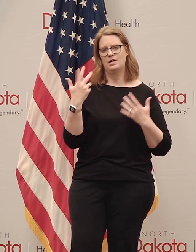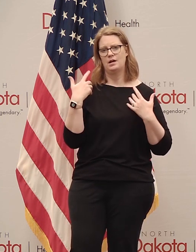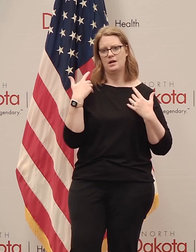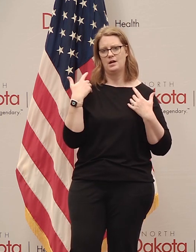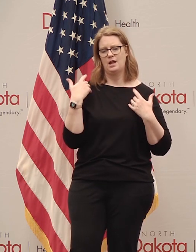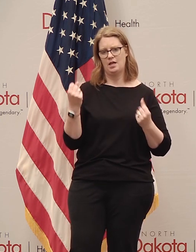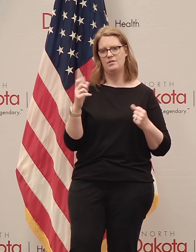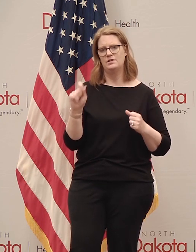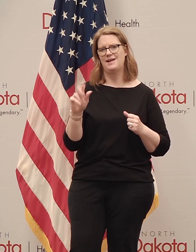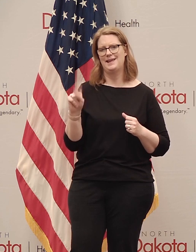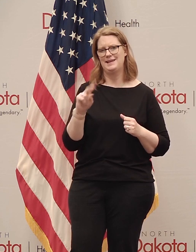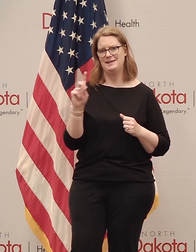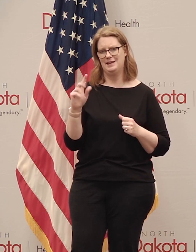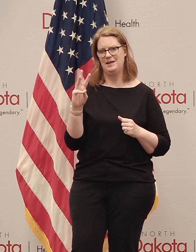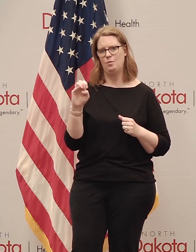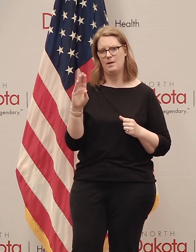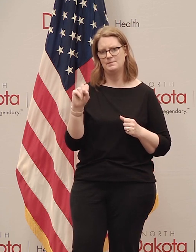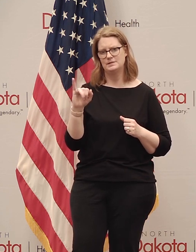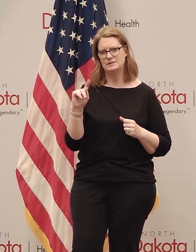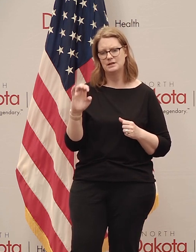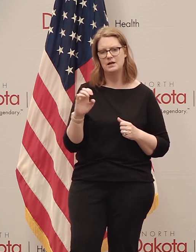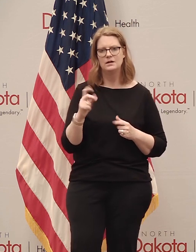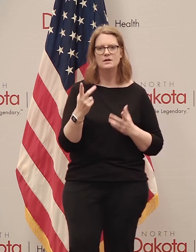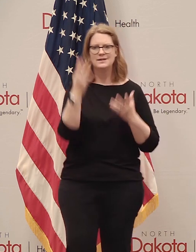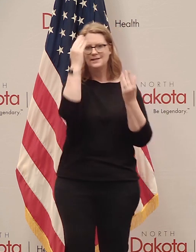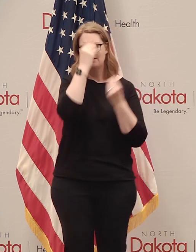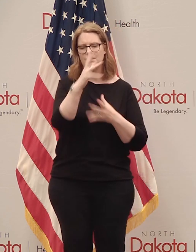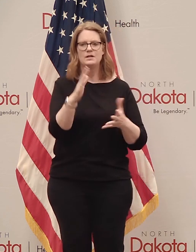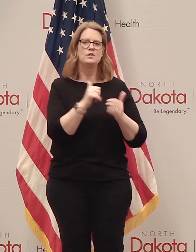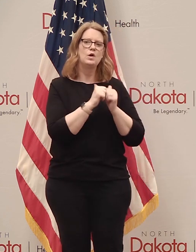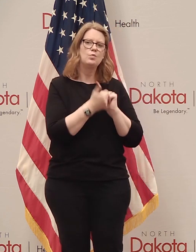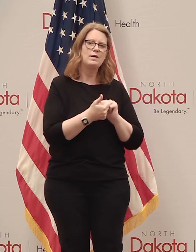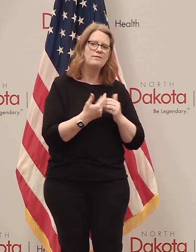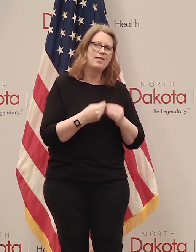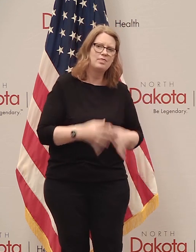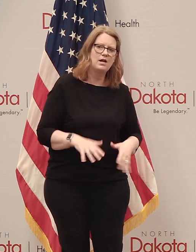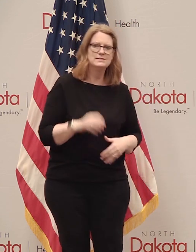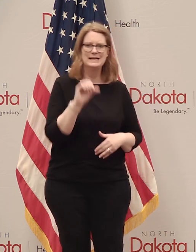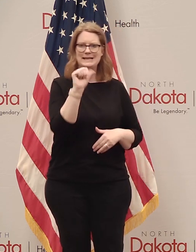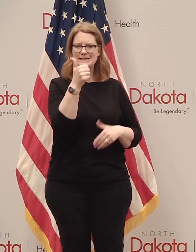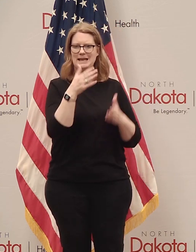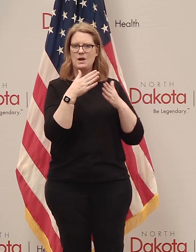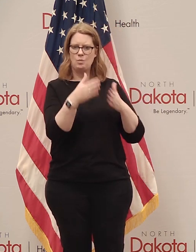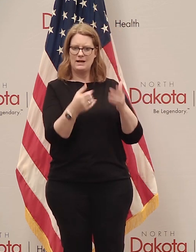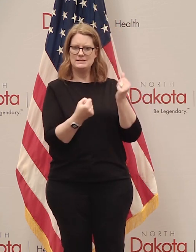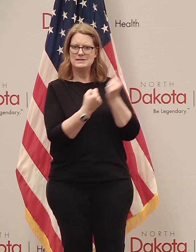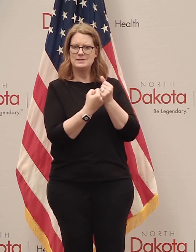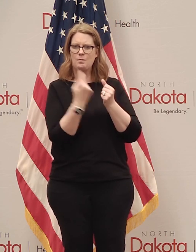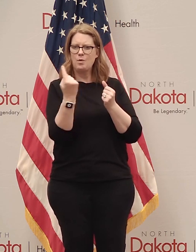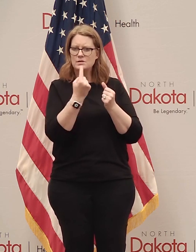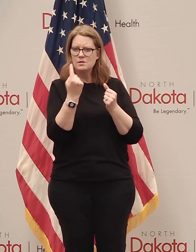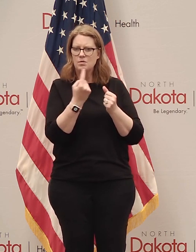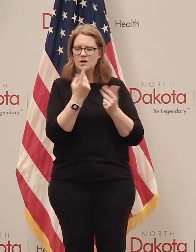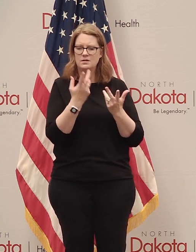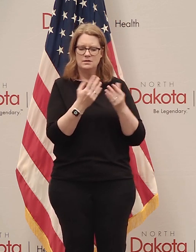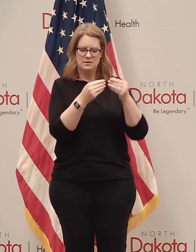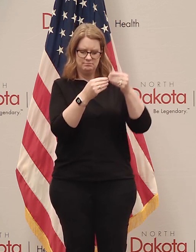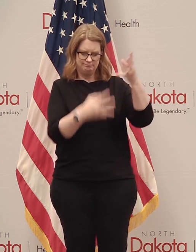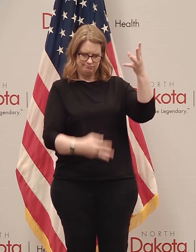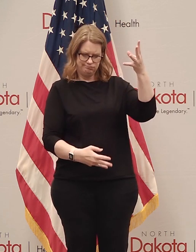behavioralhealth.nd.gov website. There's information about grief and loss, 10 ways to support someone grieving during this emergency. It's